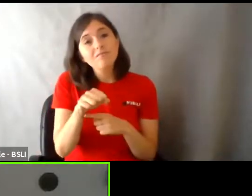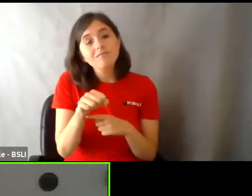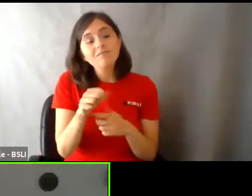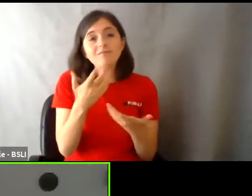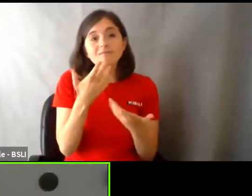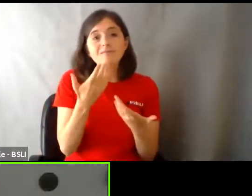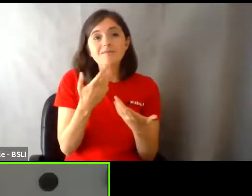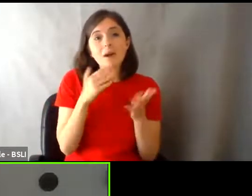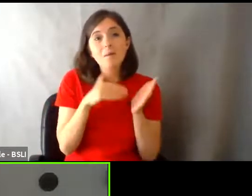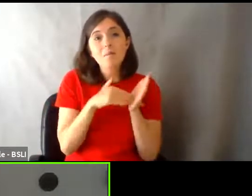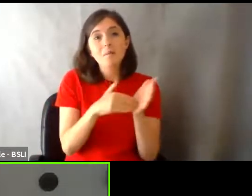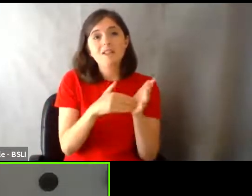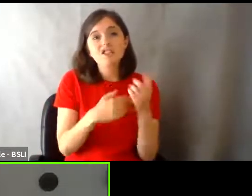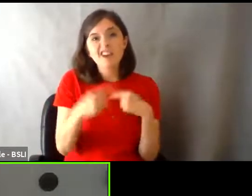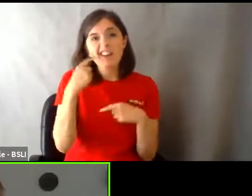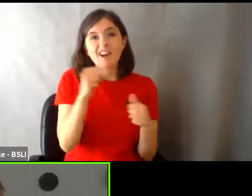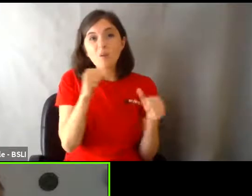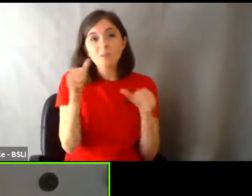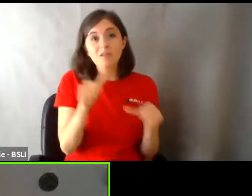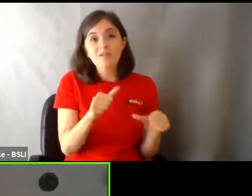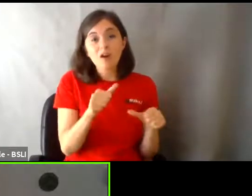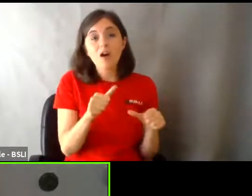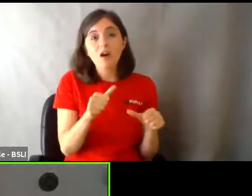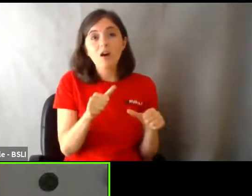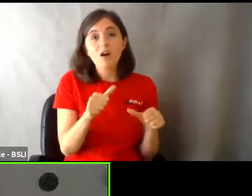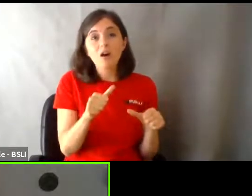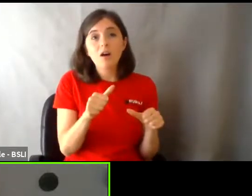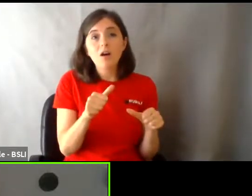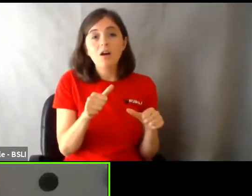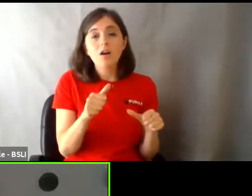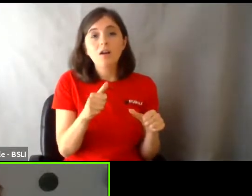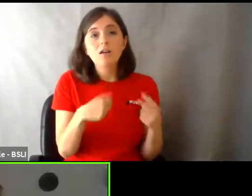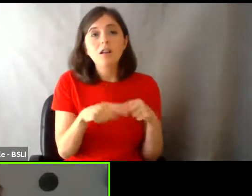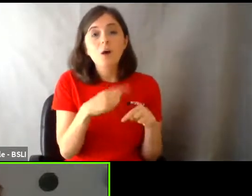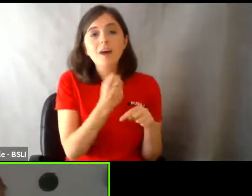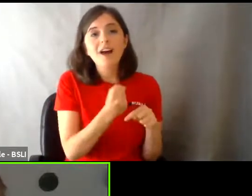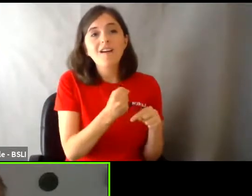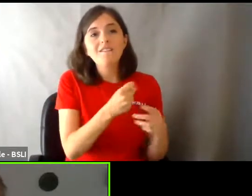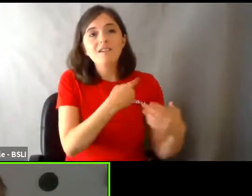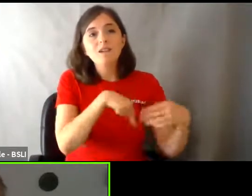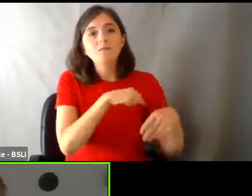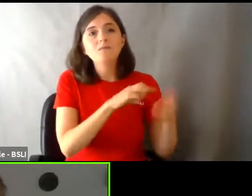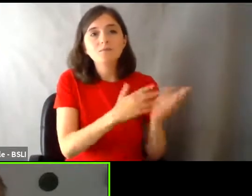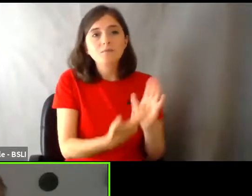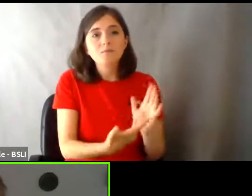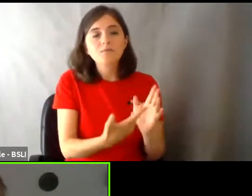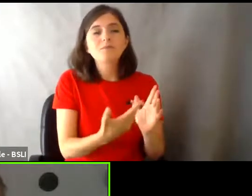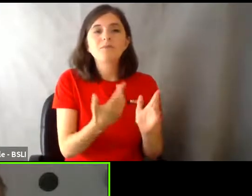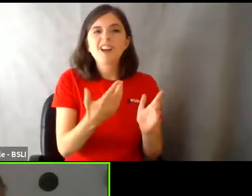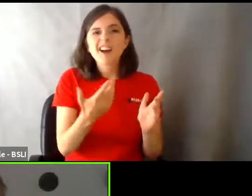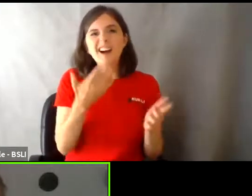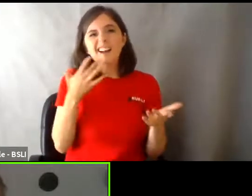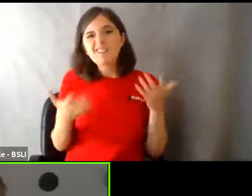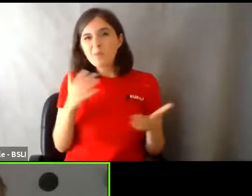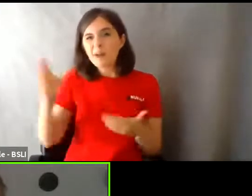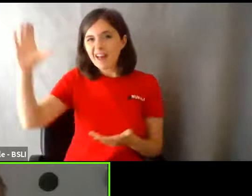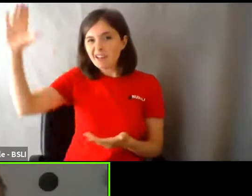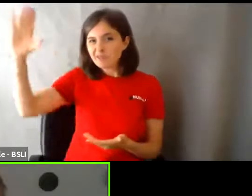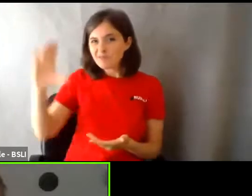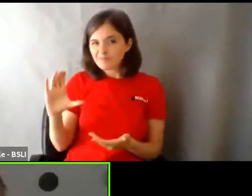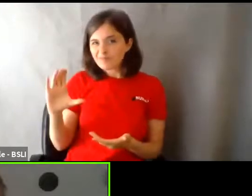Well, as I kind of mentioned, I think I would prefer for the model to be, rather than, you know, handing out individual pots of money to people, to